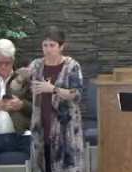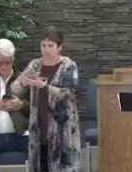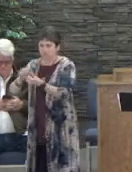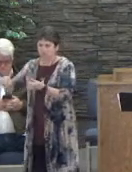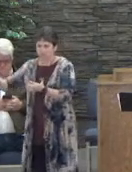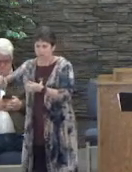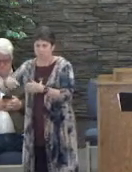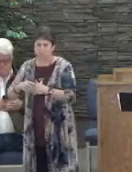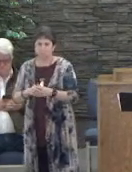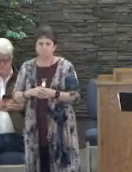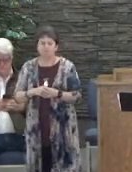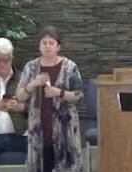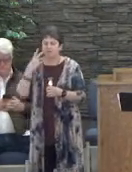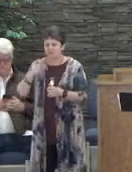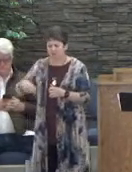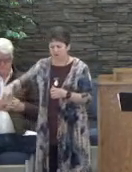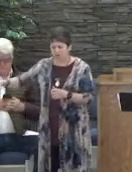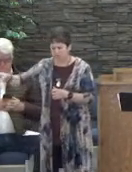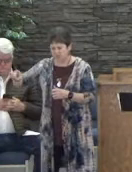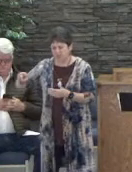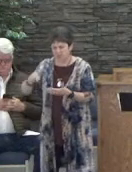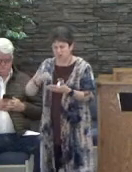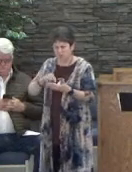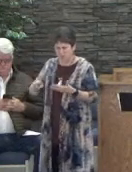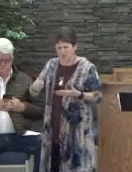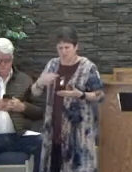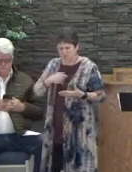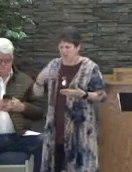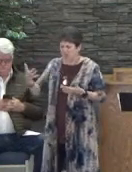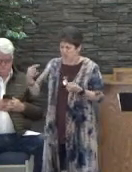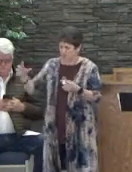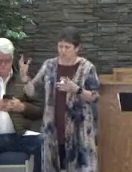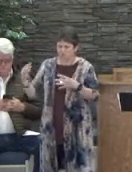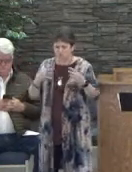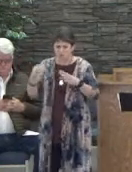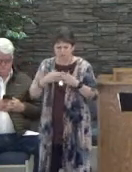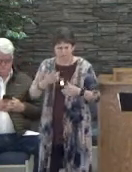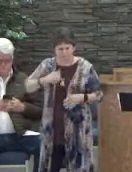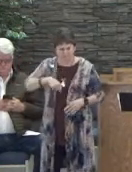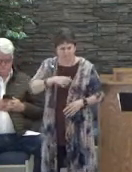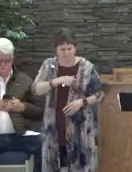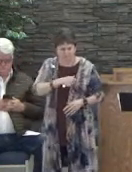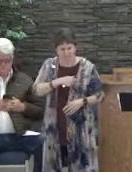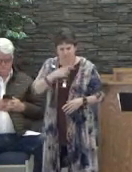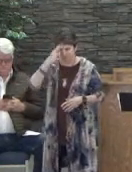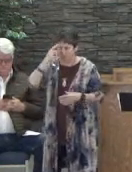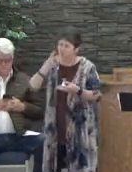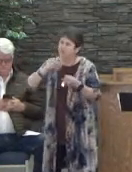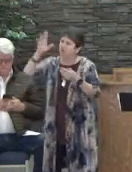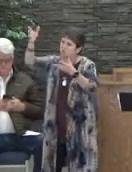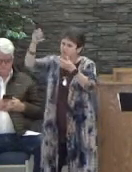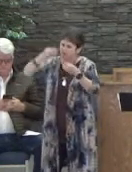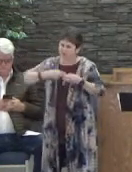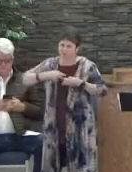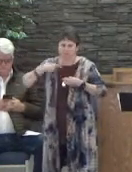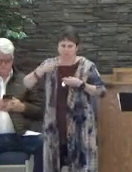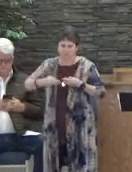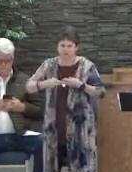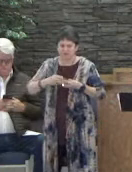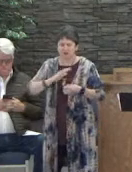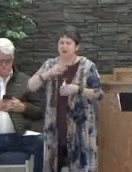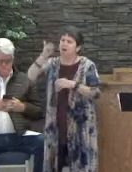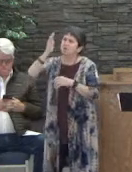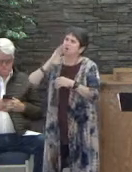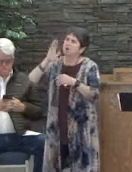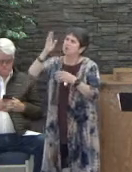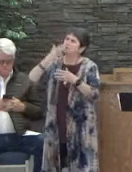them. See how they are repaying us by coming to drive us out of the possession you gave us as an inheritance. Our God,